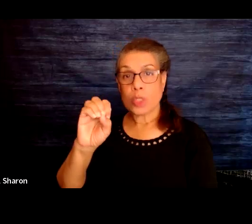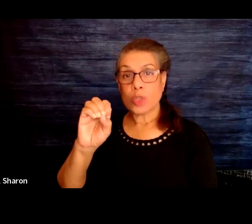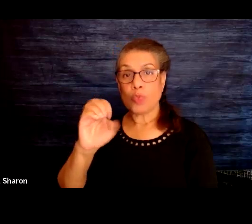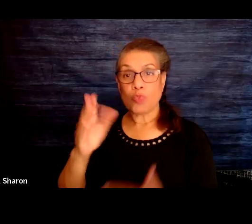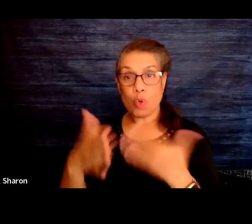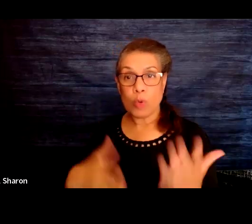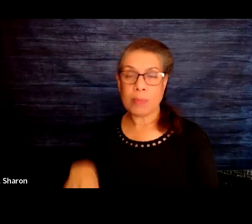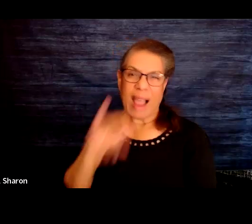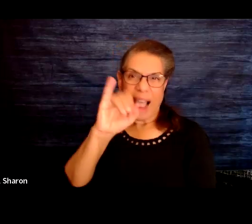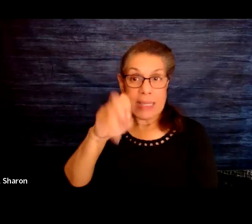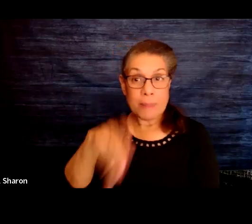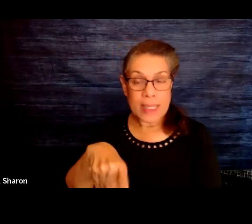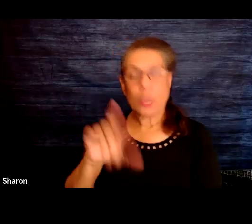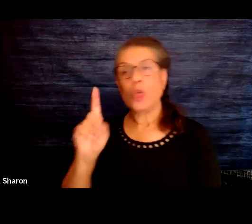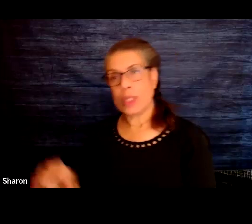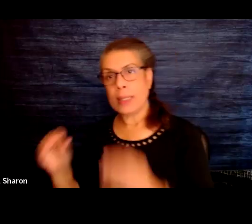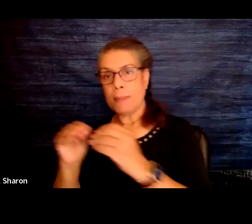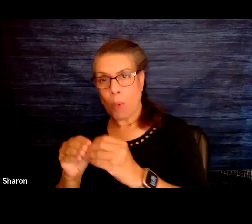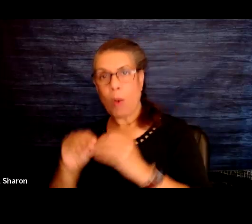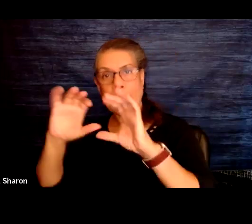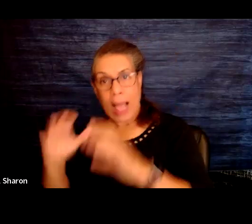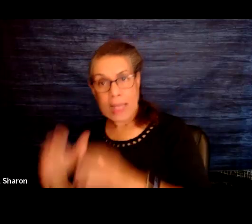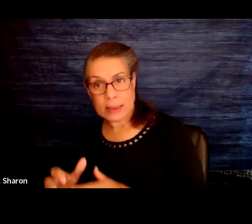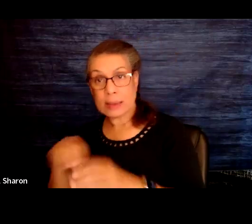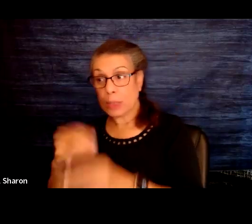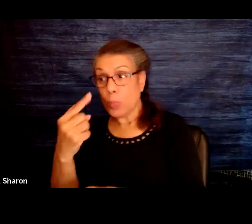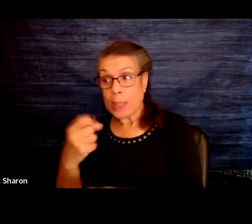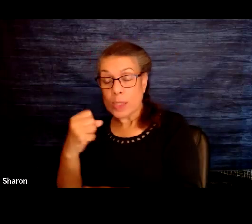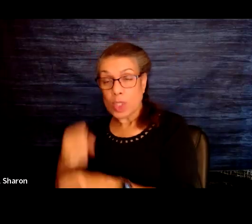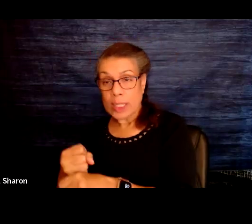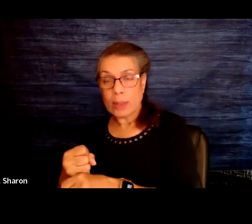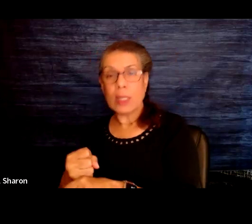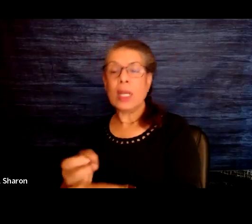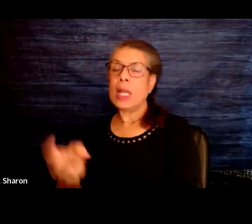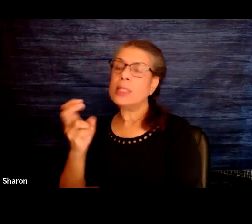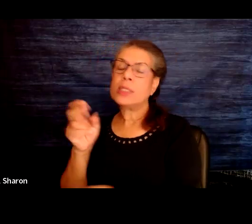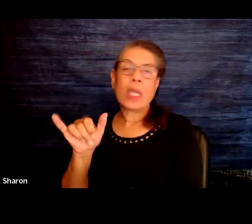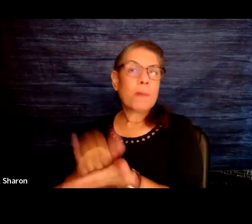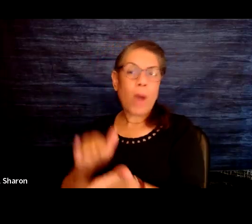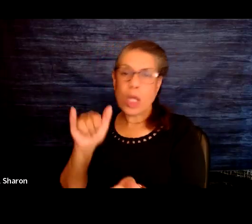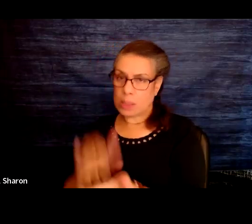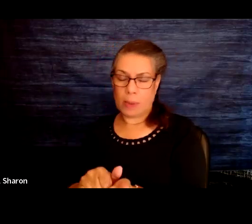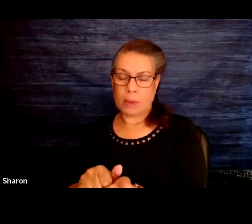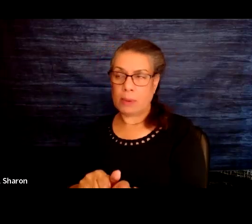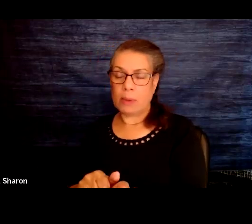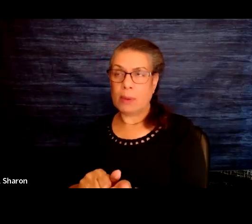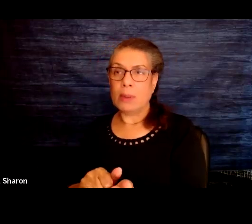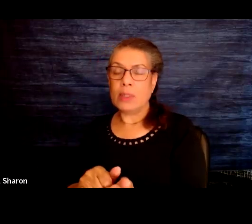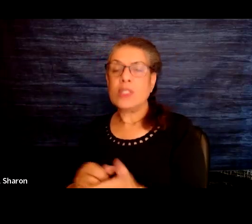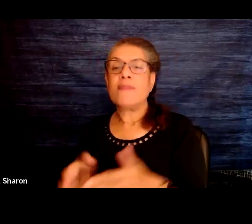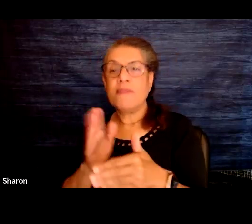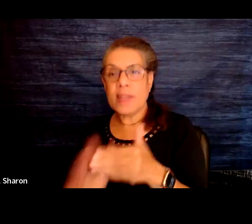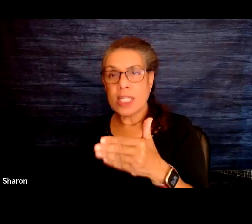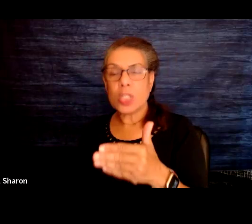or resource room supports. So when you add on those classes in a given year, it makes it nearly impossible to complete the